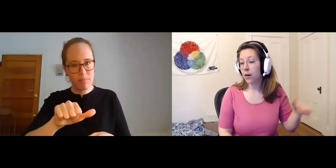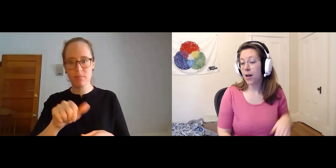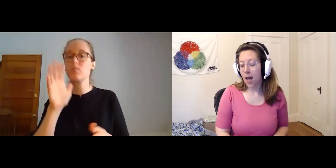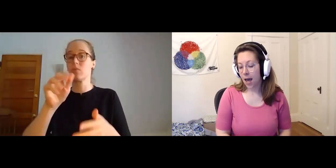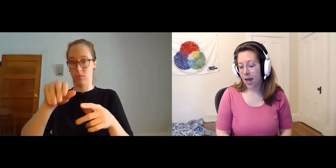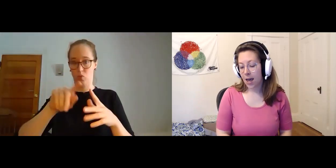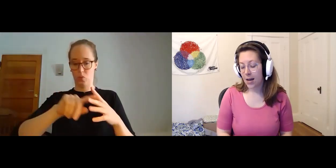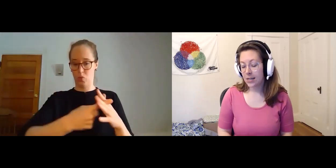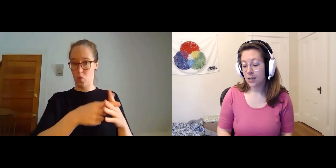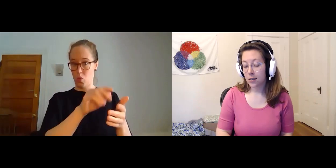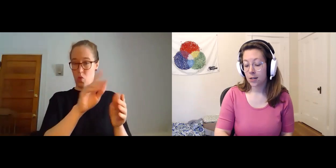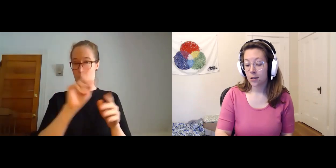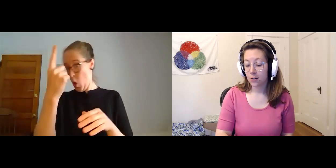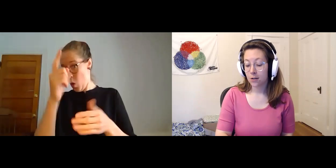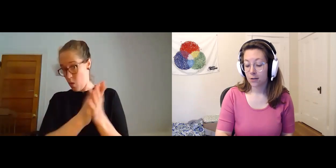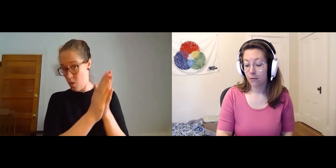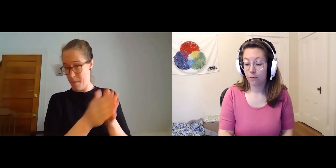book and